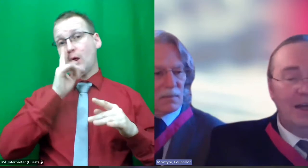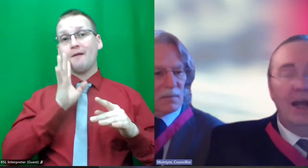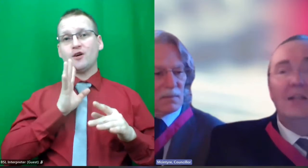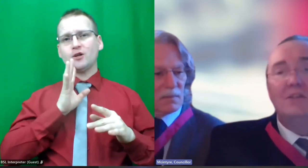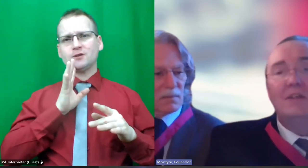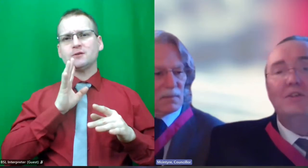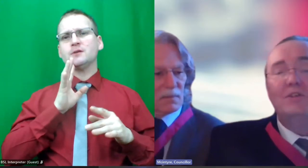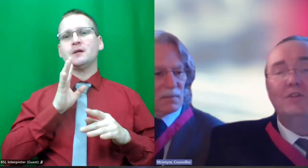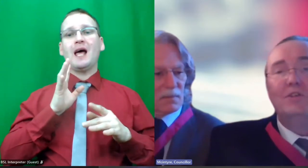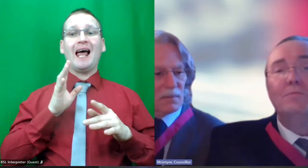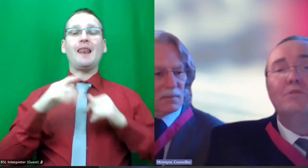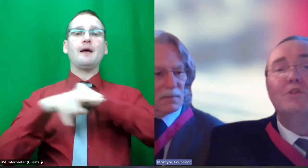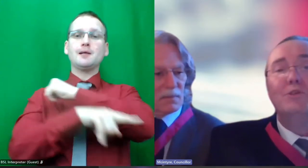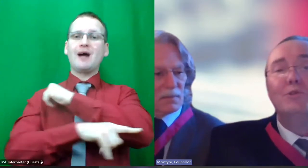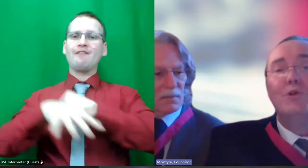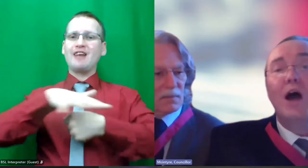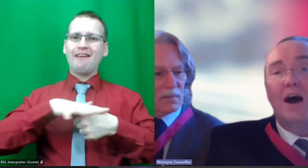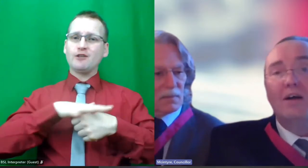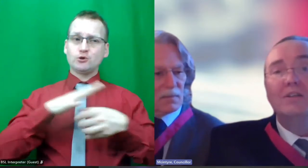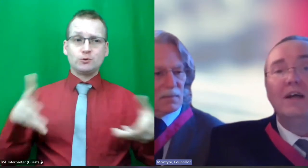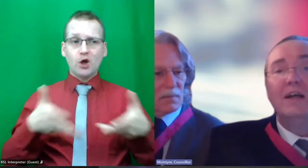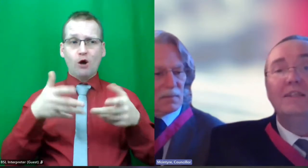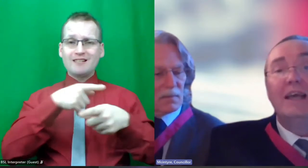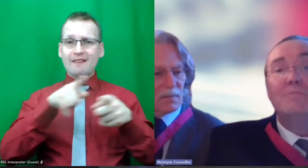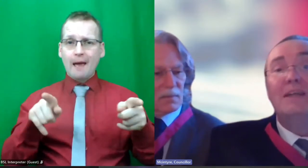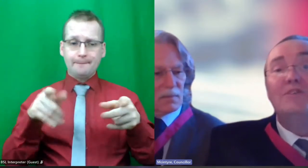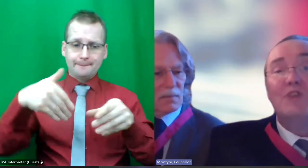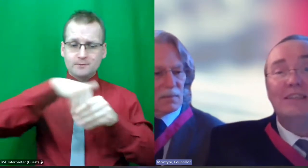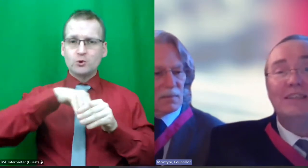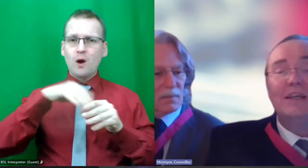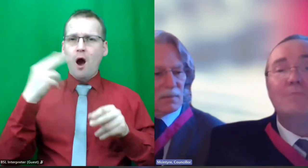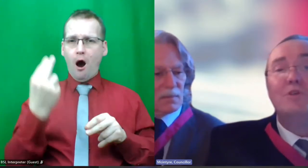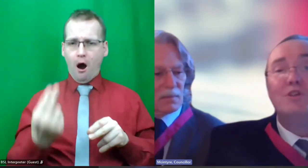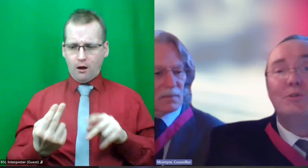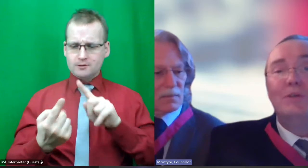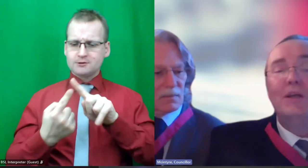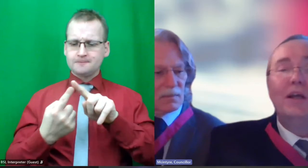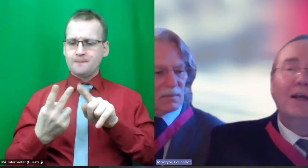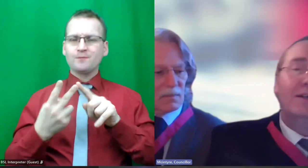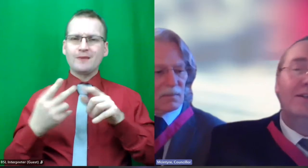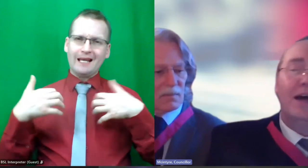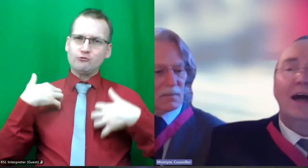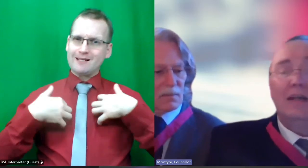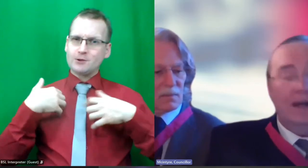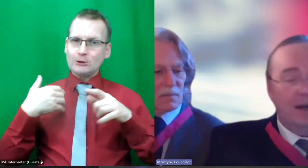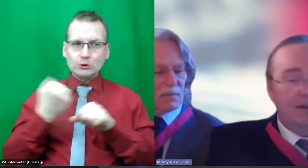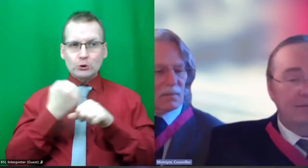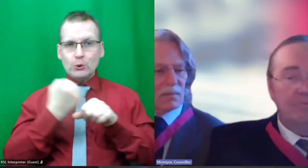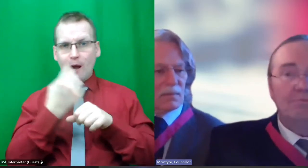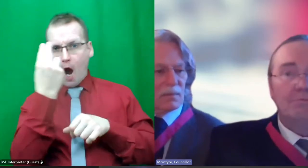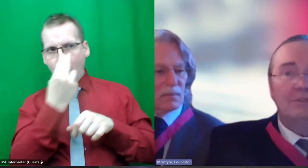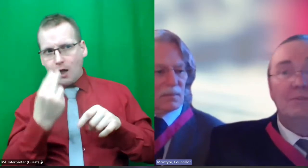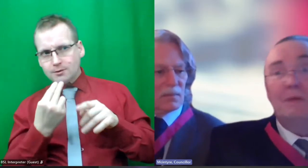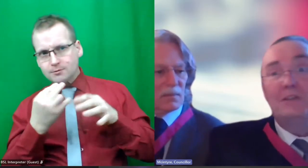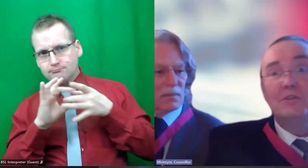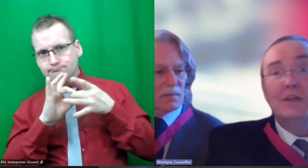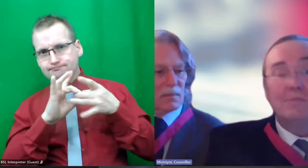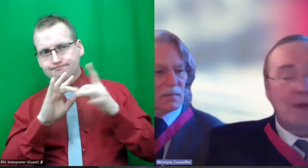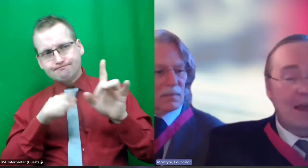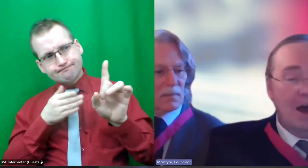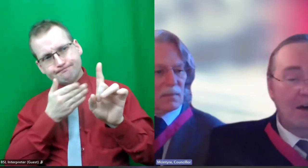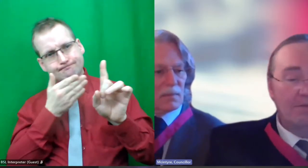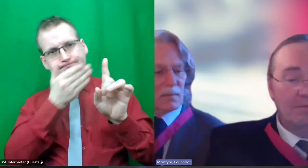areas, to introduce them to art and to get them interested in pursuing that